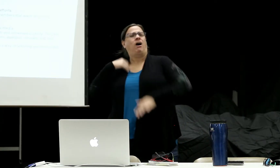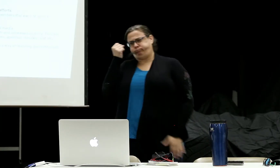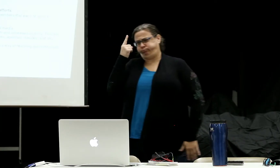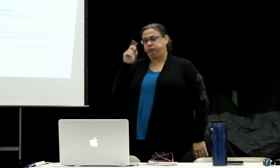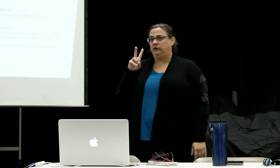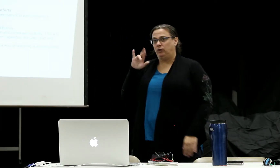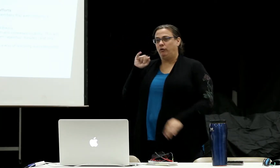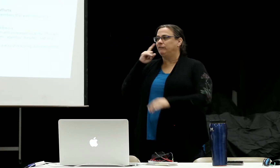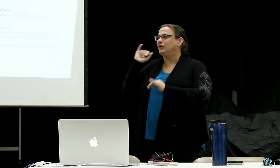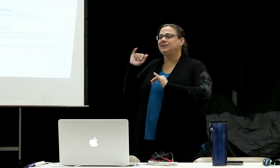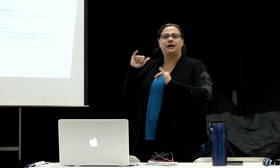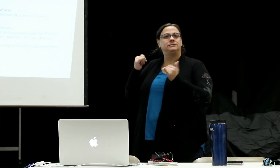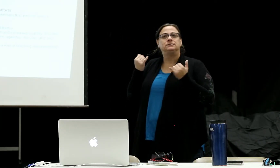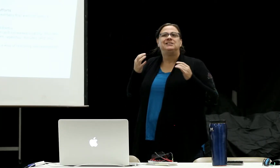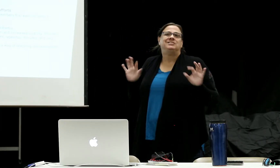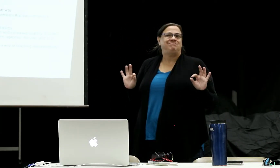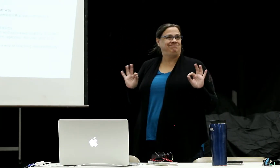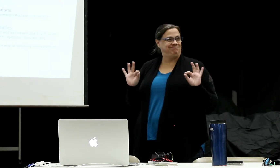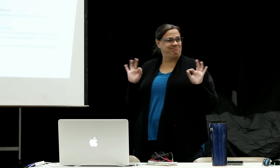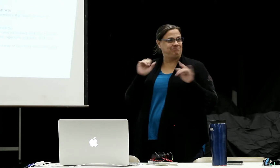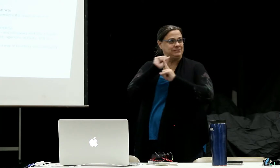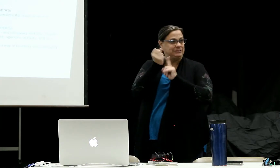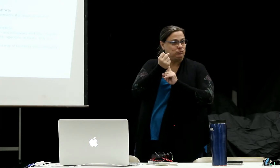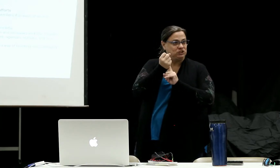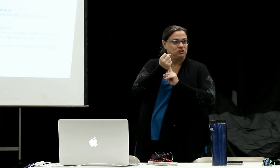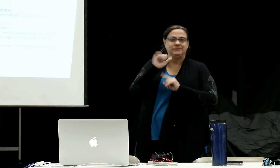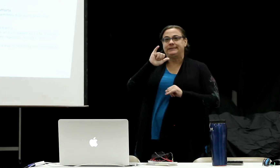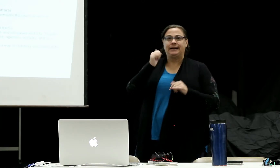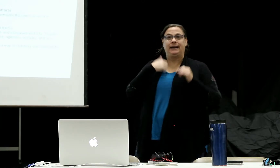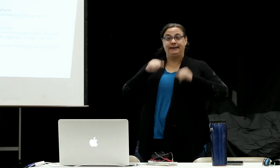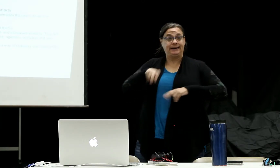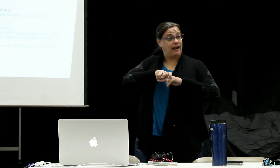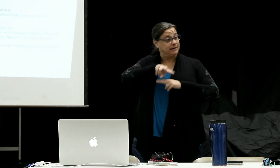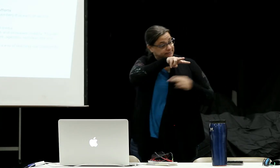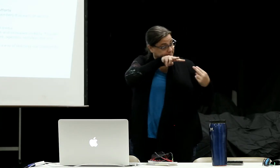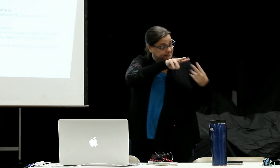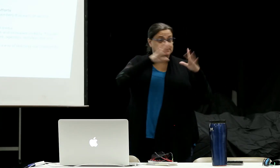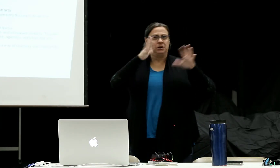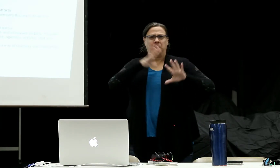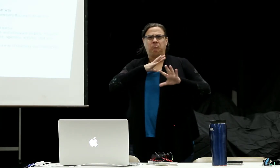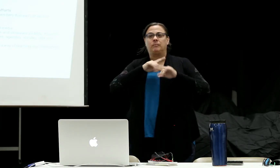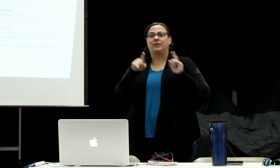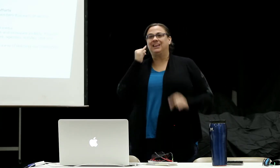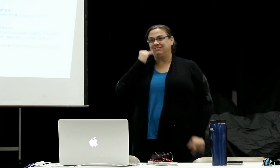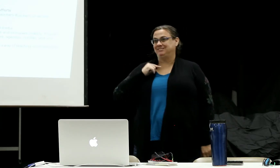I'm not crazy about VRI. I understand the purpose of it. If there is a situation where